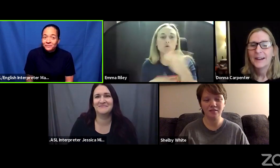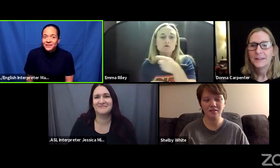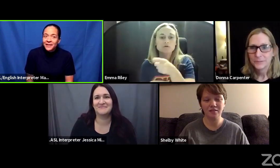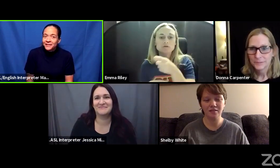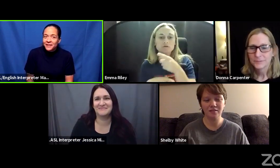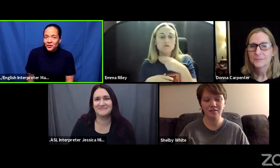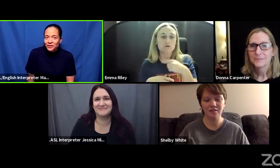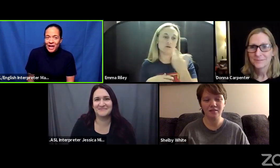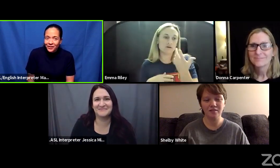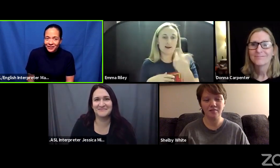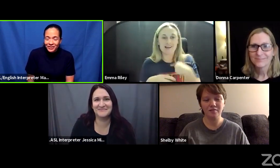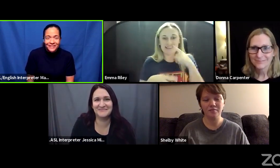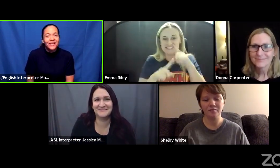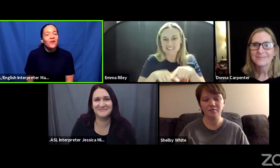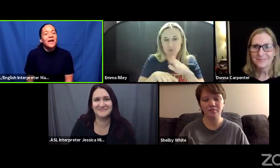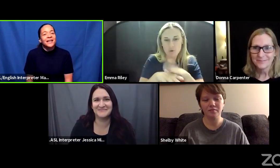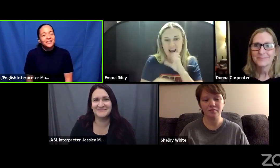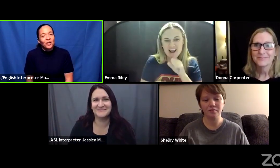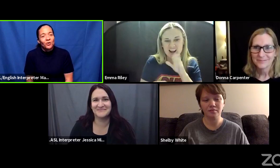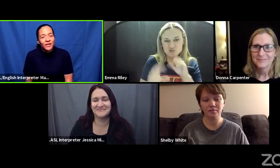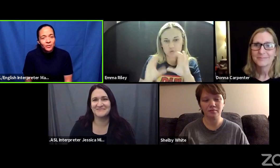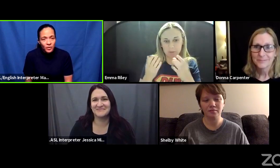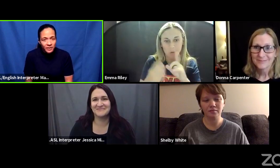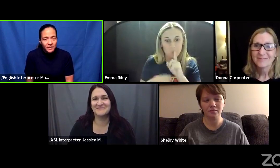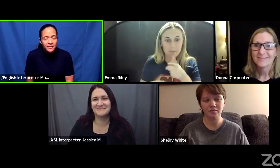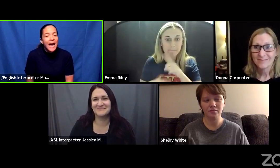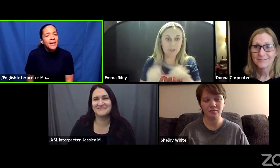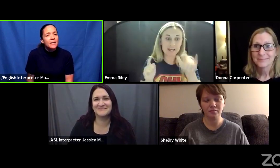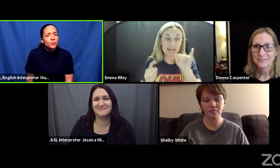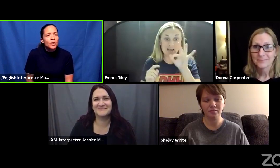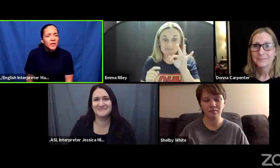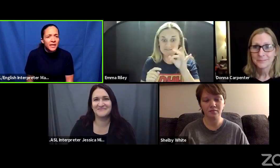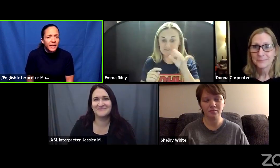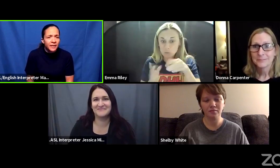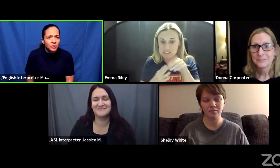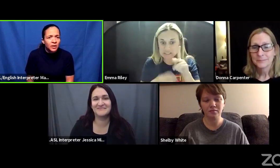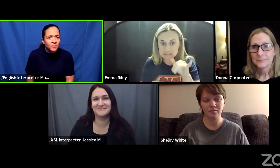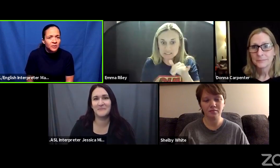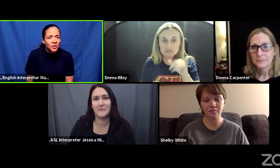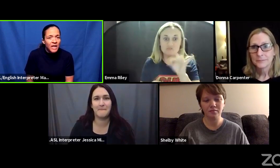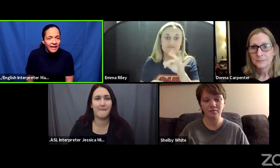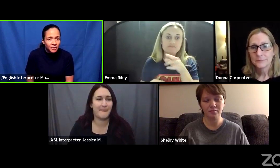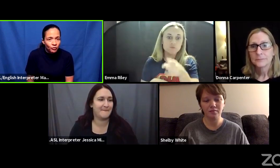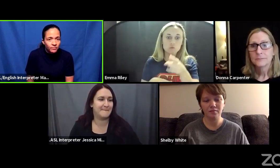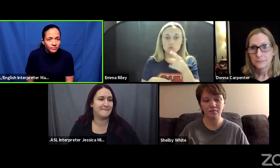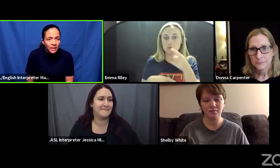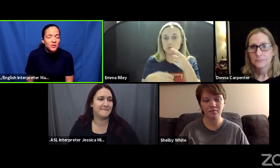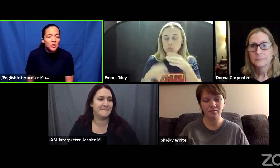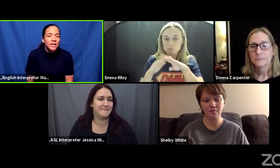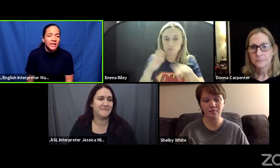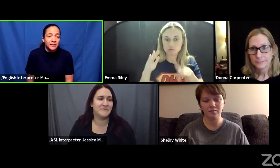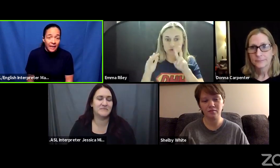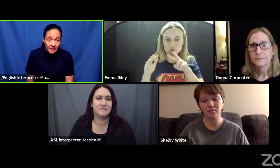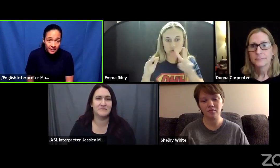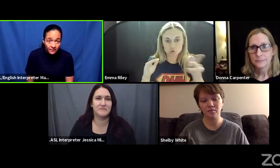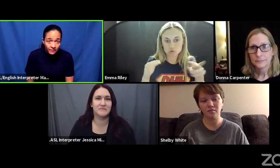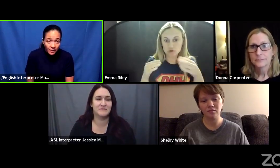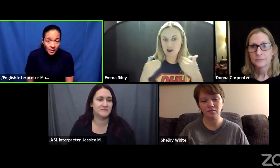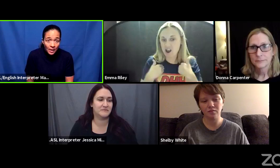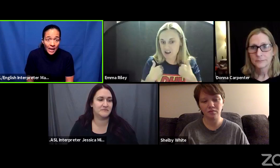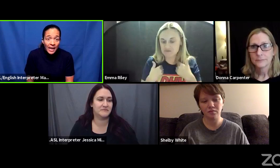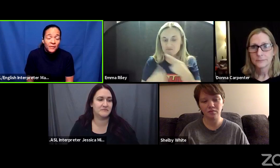I was obsessing on the challenges. Okay, so resources. I really think it depends on the age group. If you're in